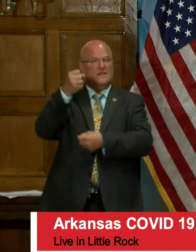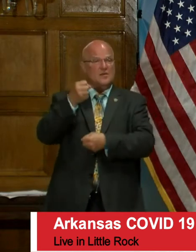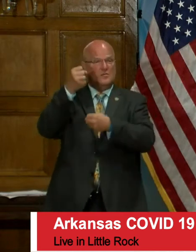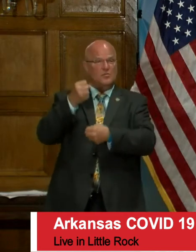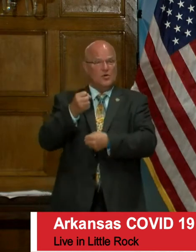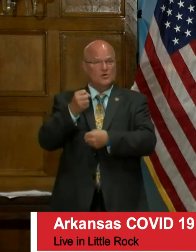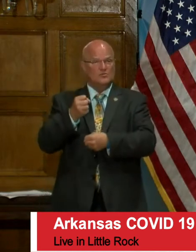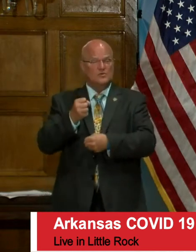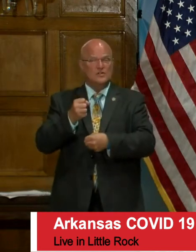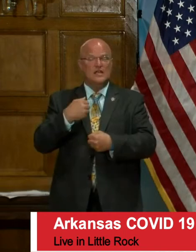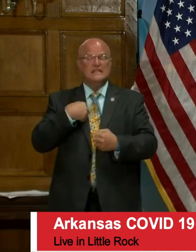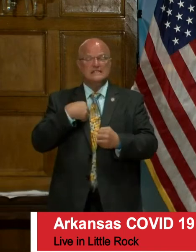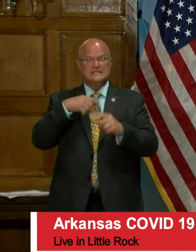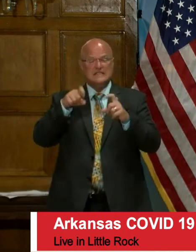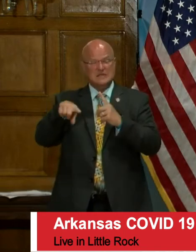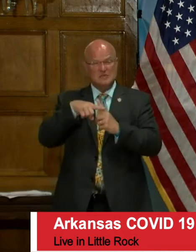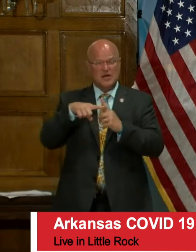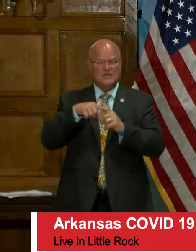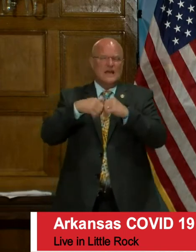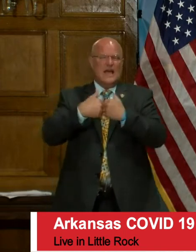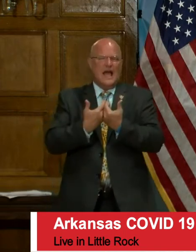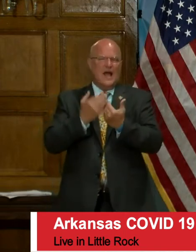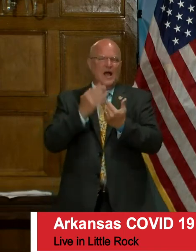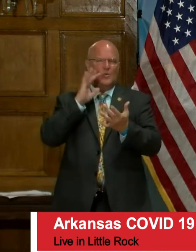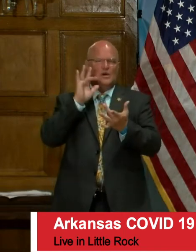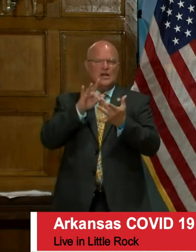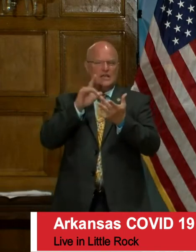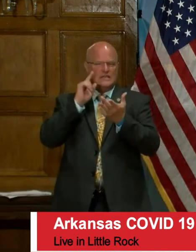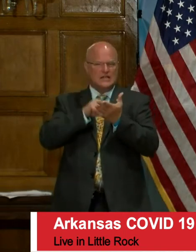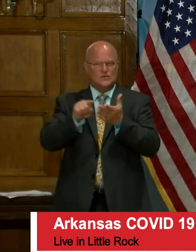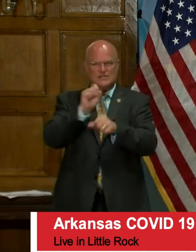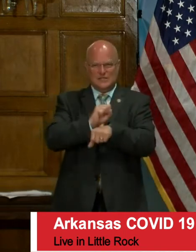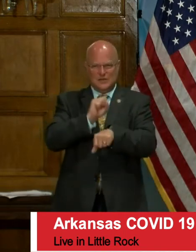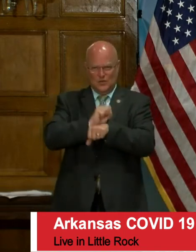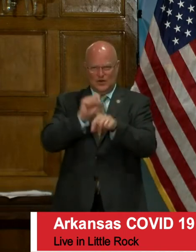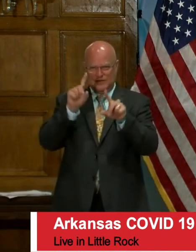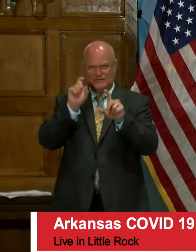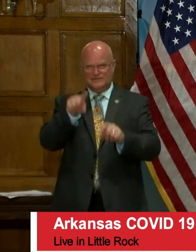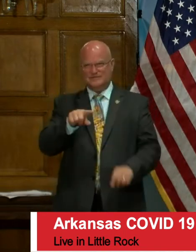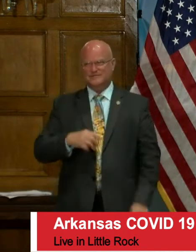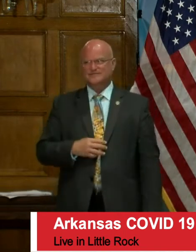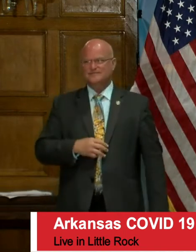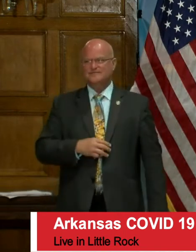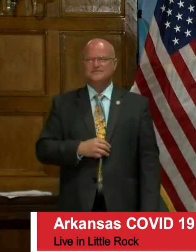protester did test positive, how will contact tracing work?